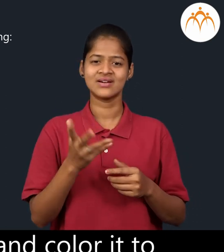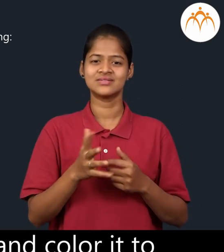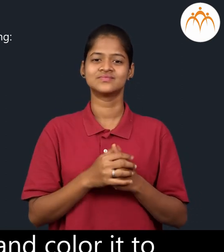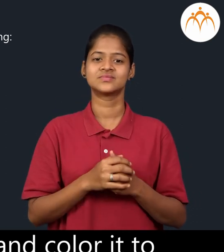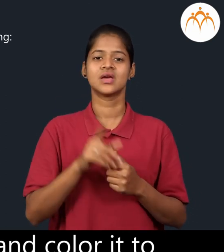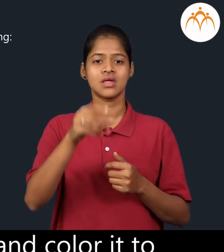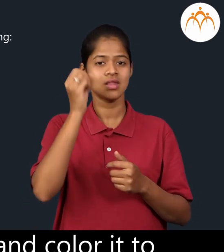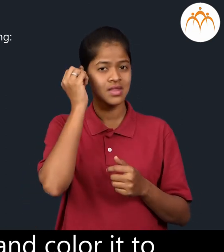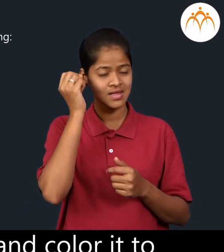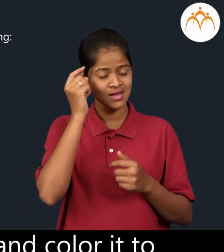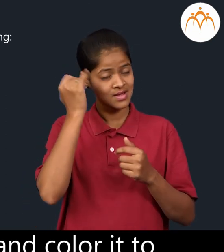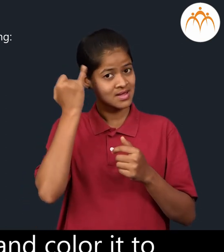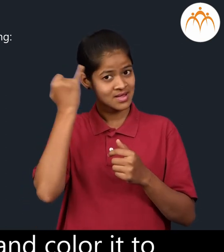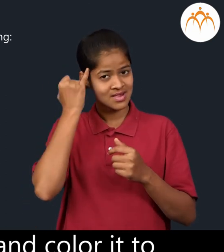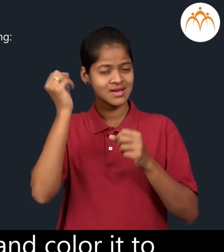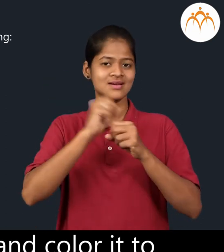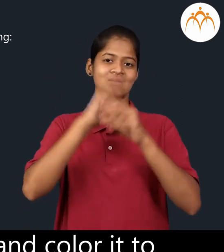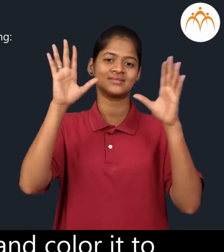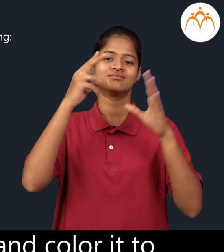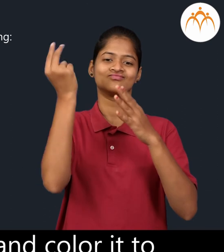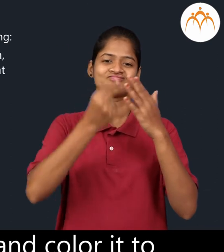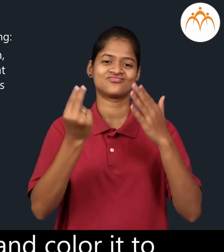to show one of the following.